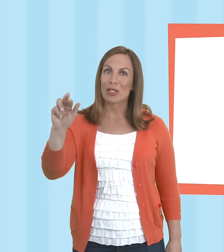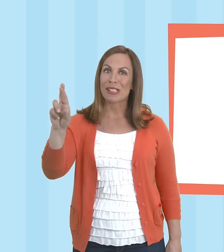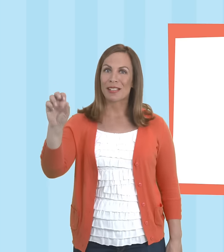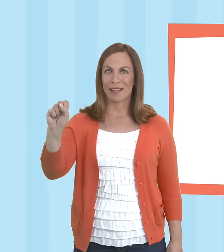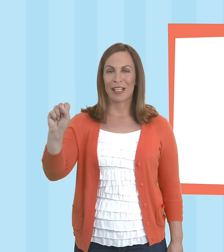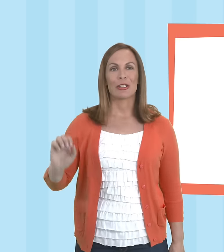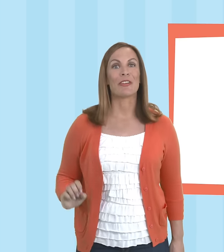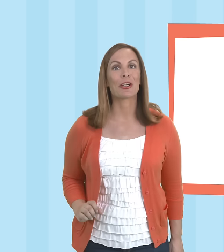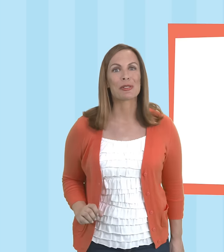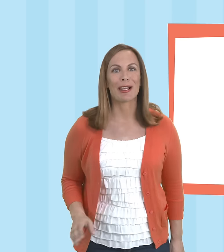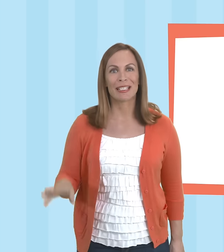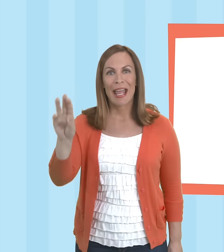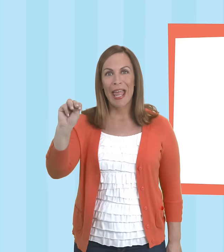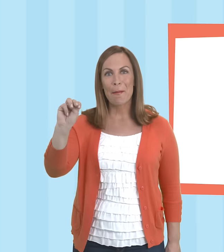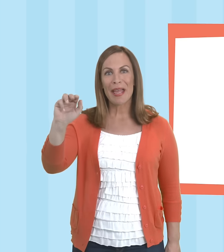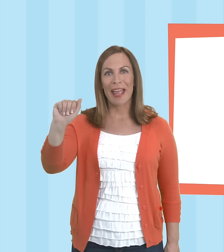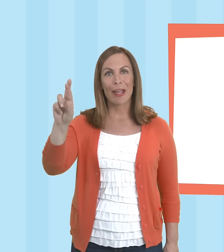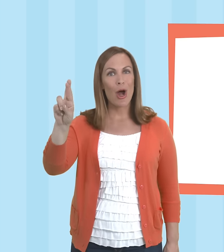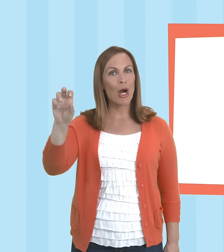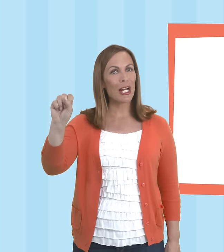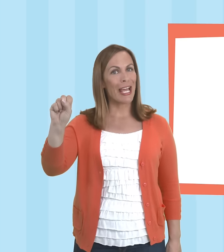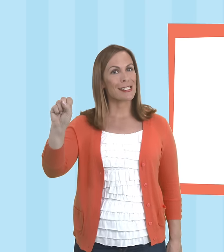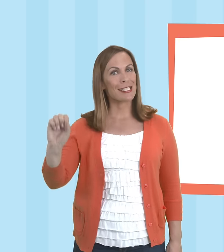Mars, you fingerspell it, M-A-R-S.